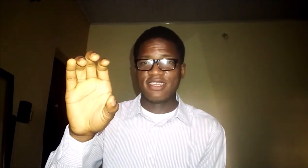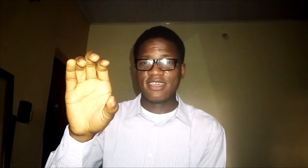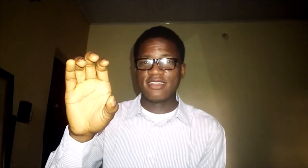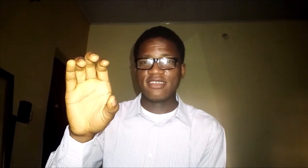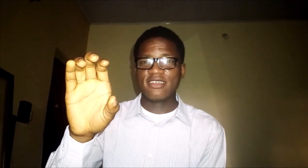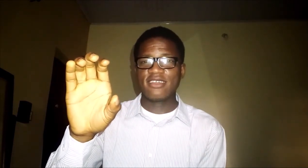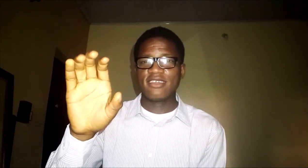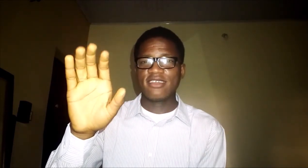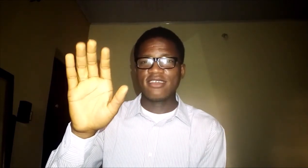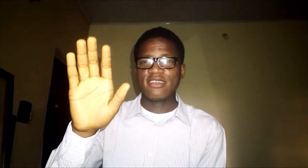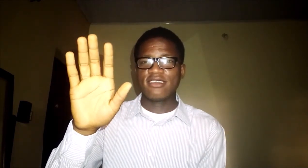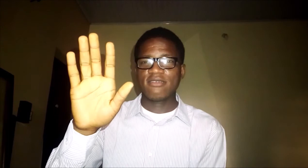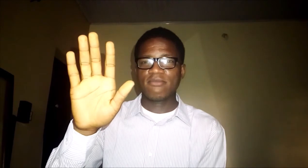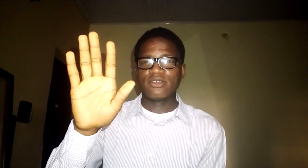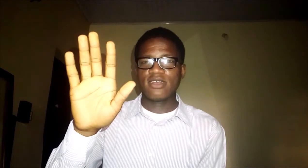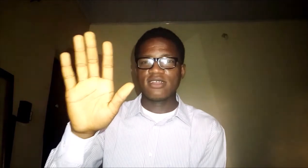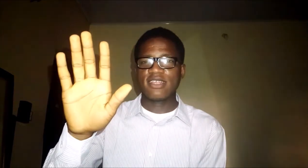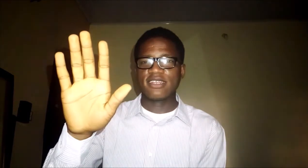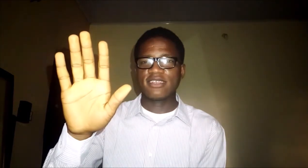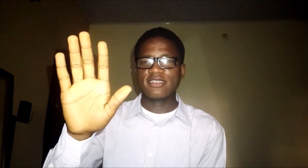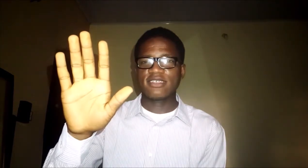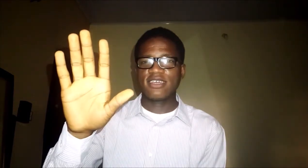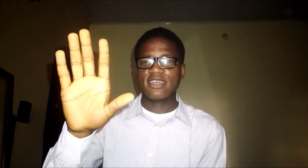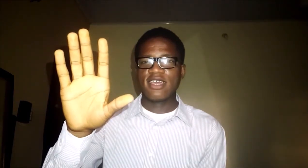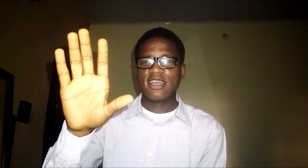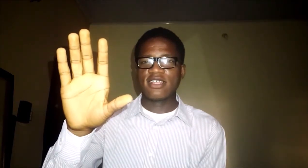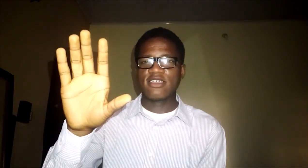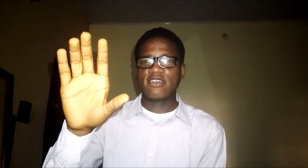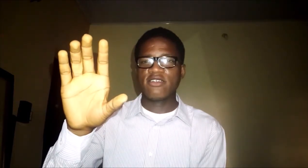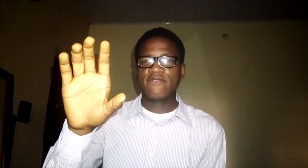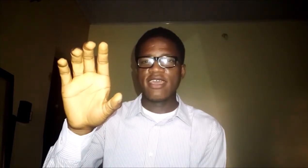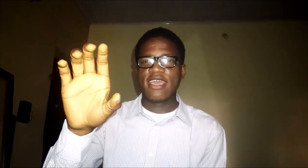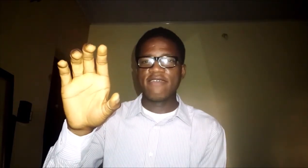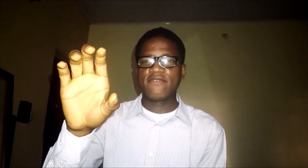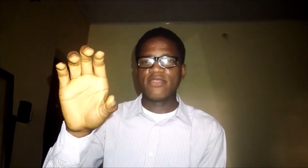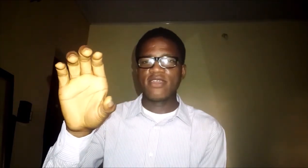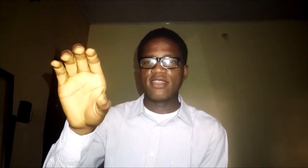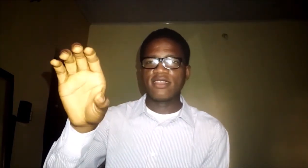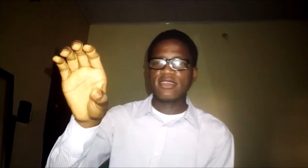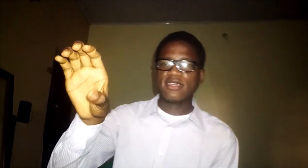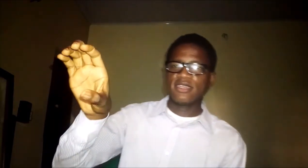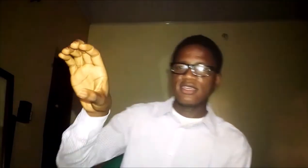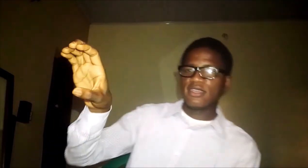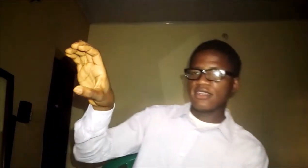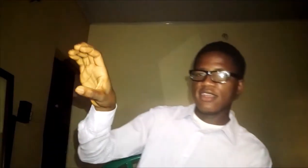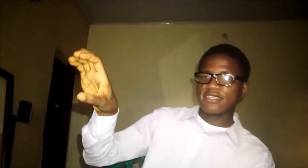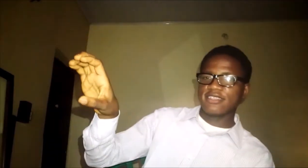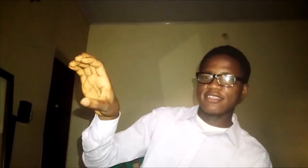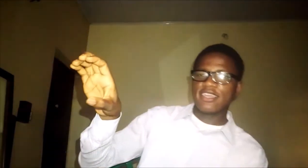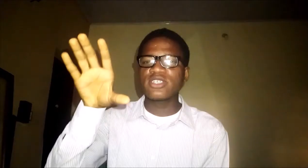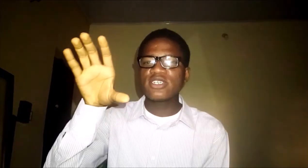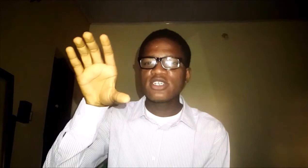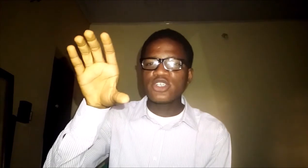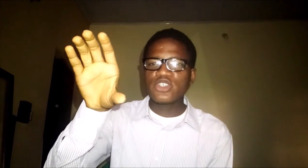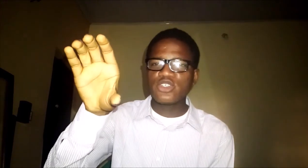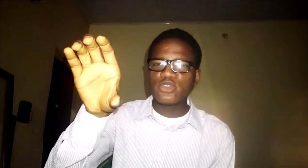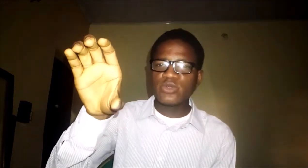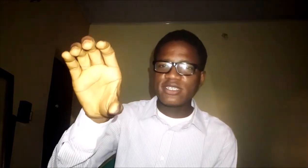Again. Put your hands like this and curve everything. Look at it. C. Just do